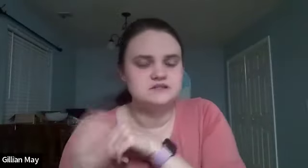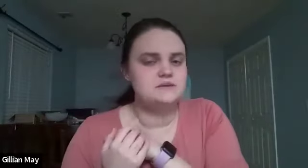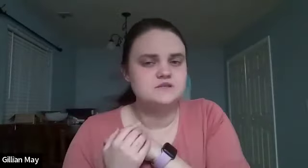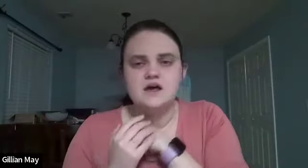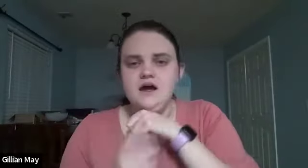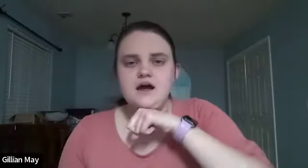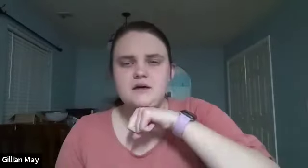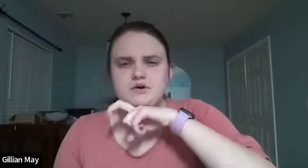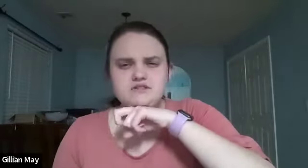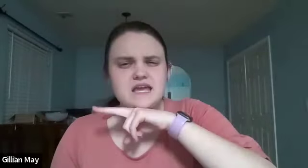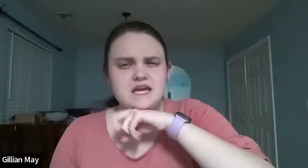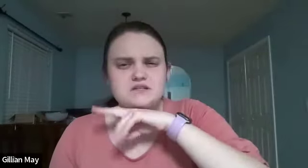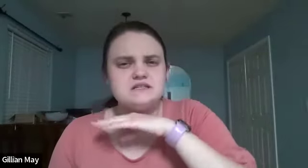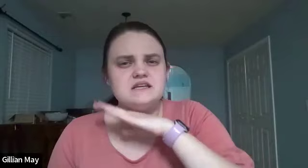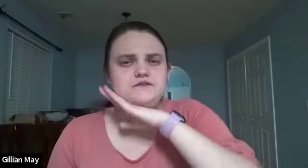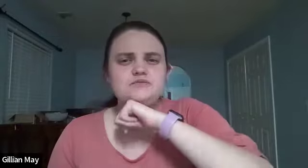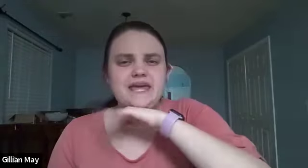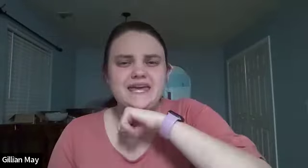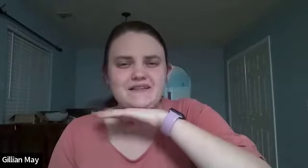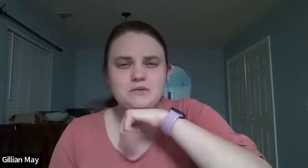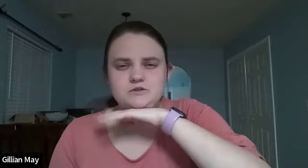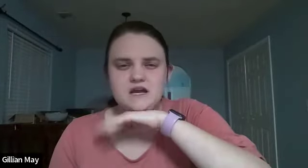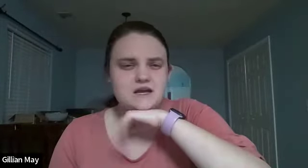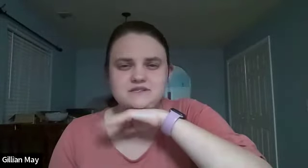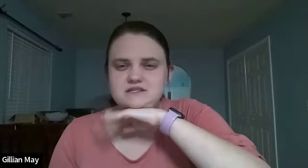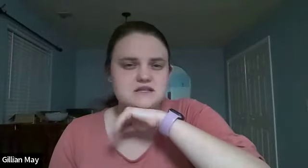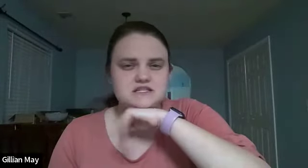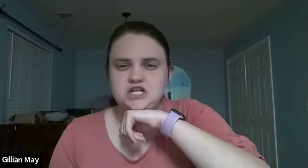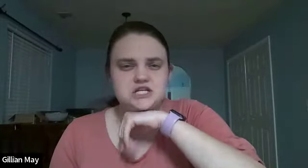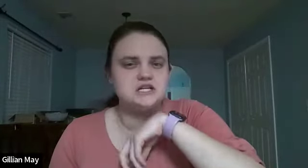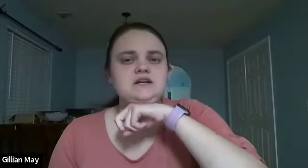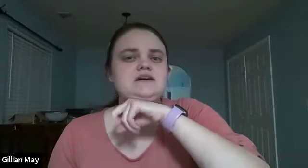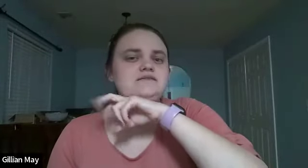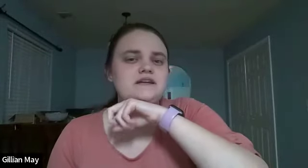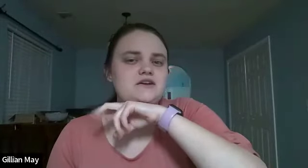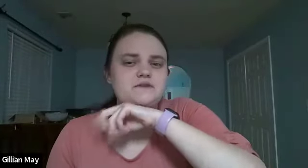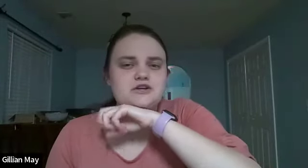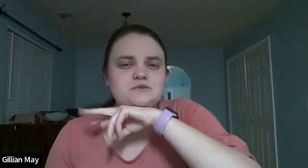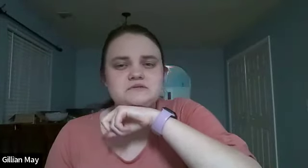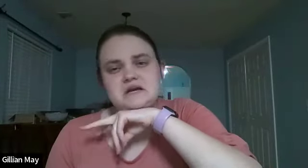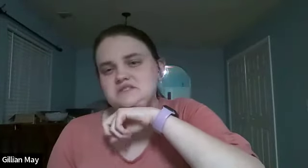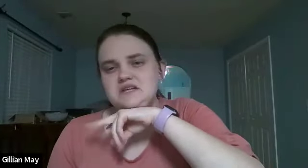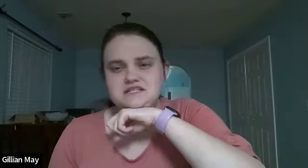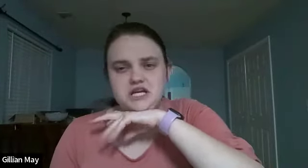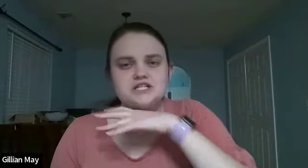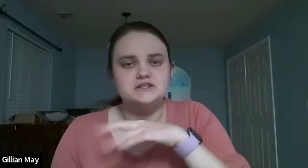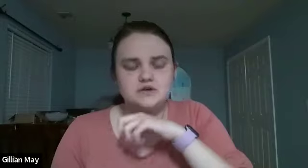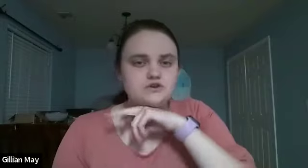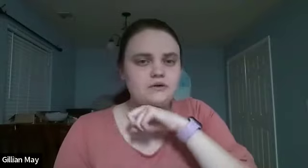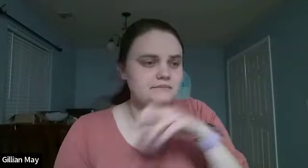times. Most of the animal ones I see, if you do pig like multiple times, doesn't change it. Flick out your fingers multiple times, doesn't change it. Those are okay.